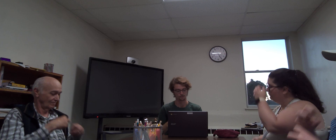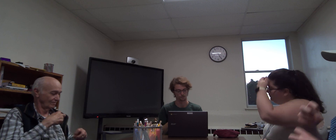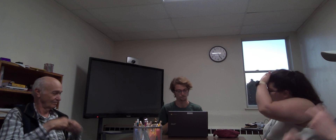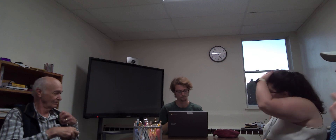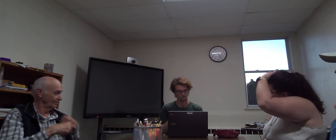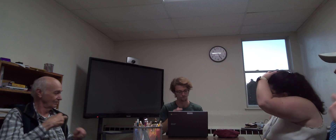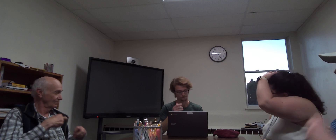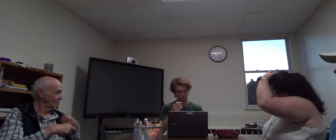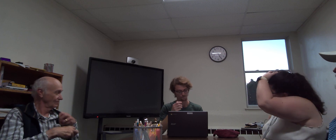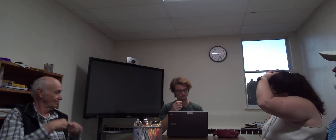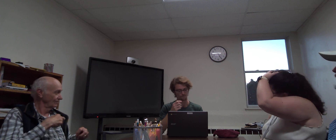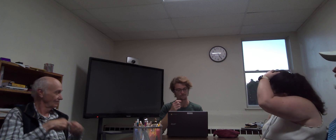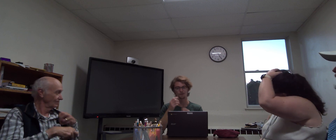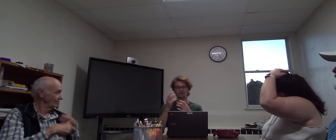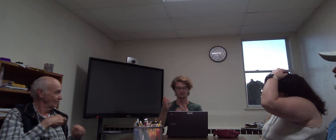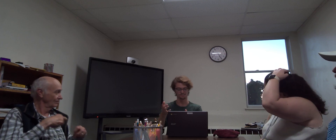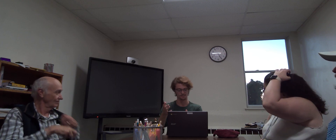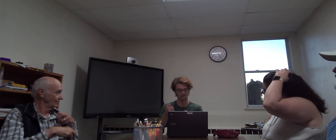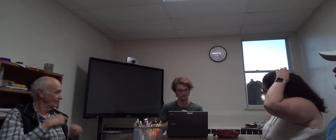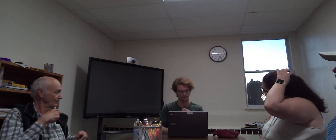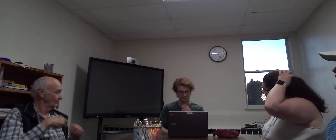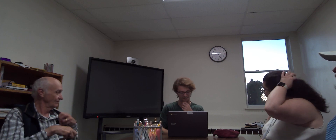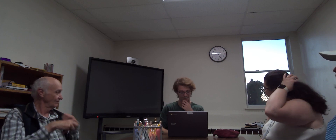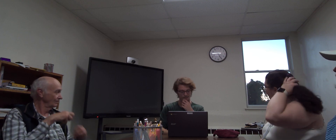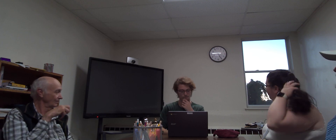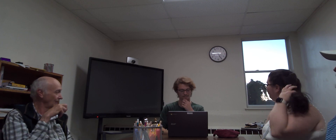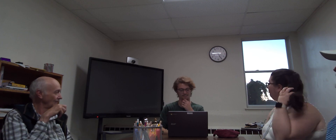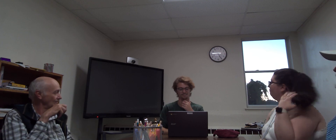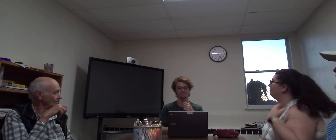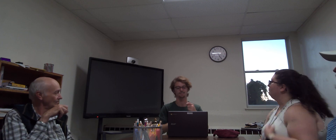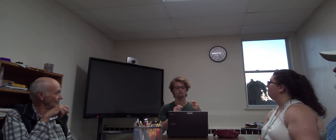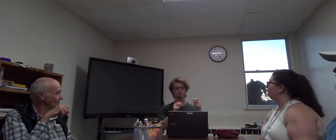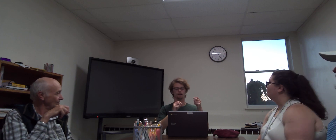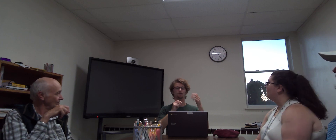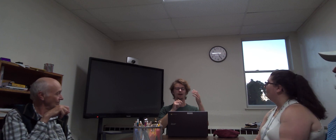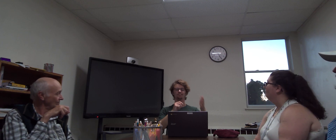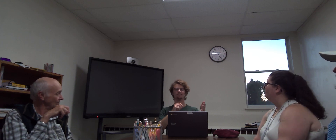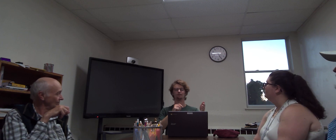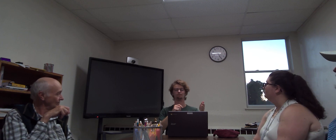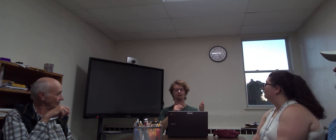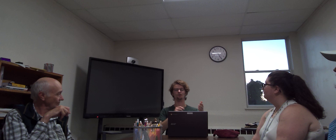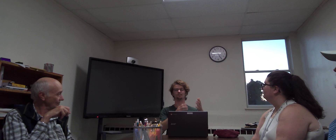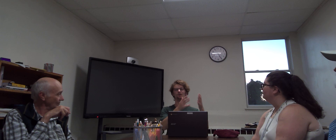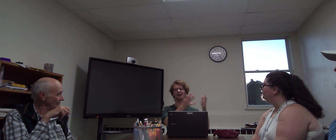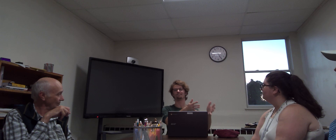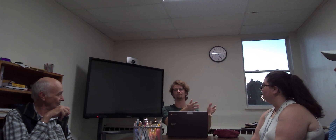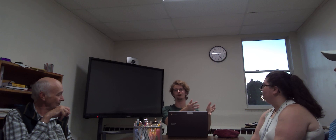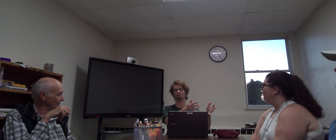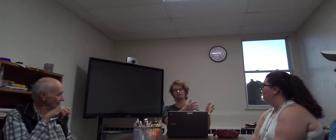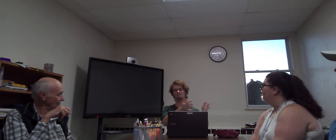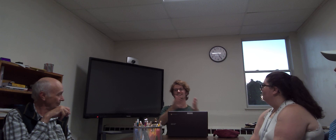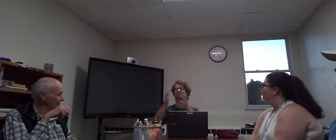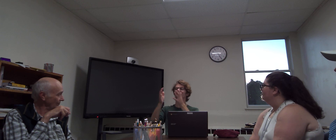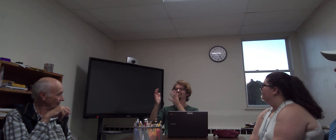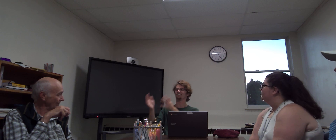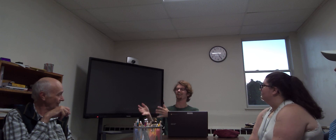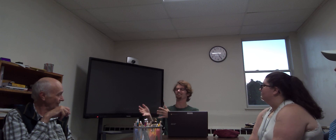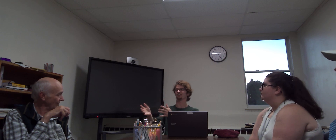So I want you all to keep that in mind because about half of the people are going to have a problem, the other half are going to